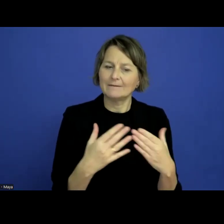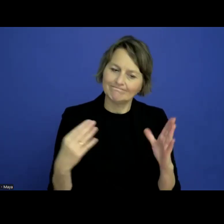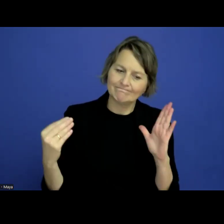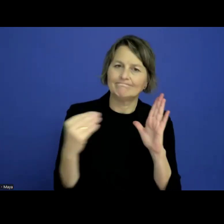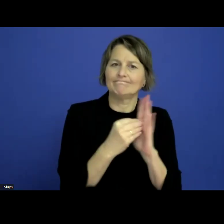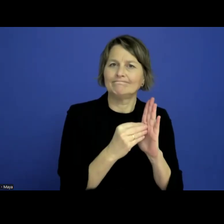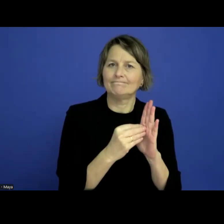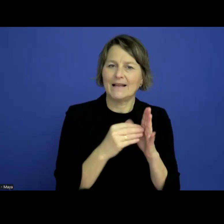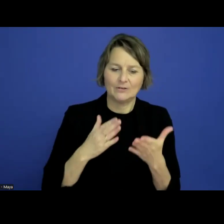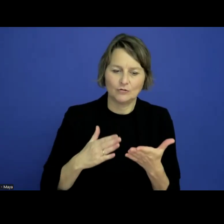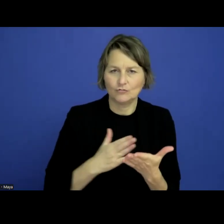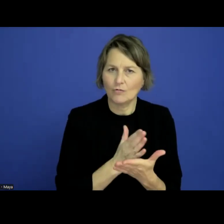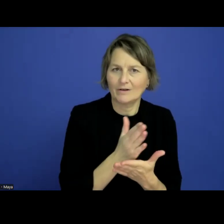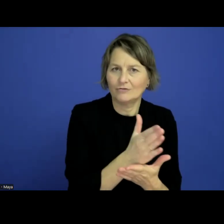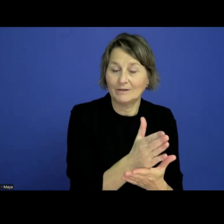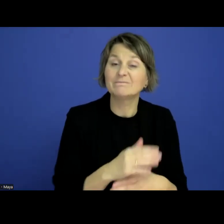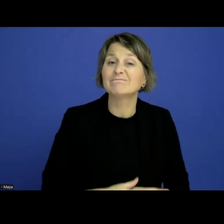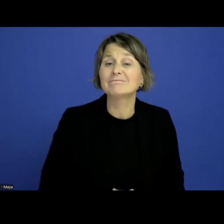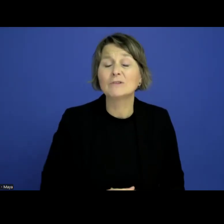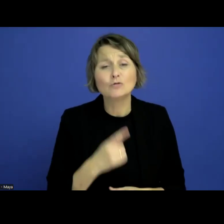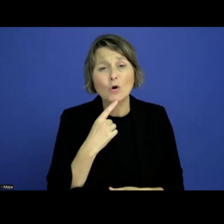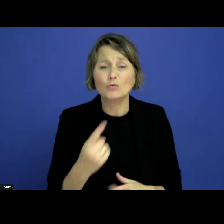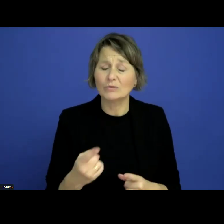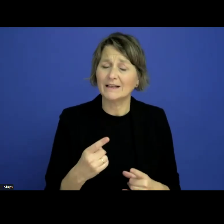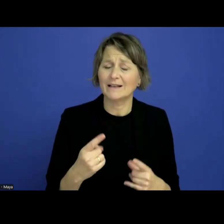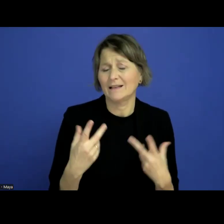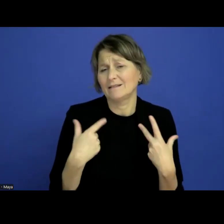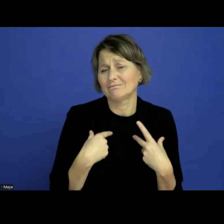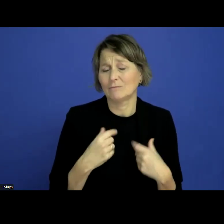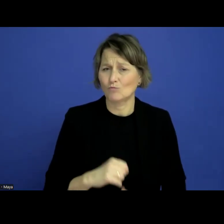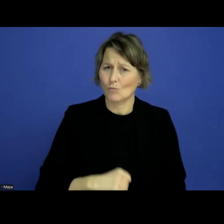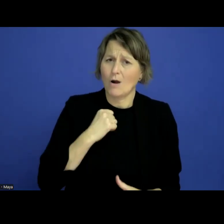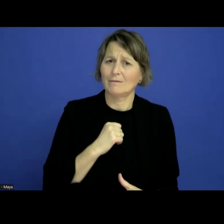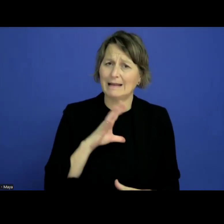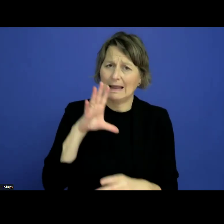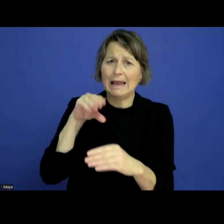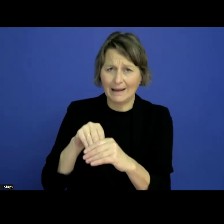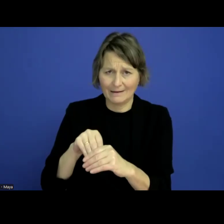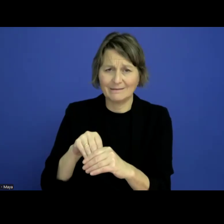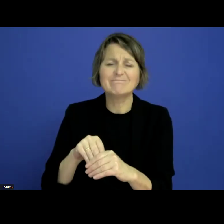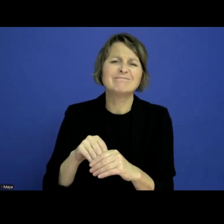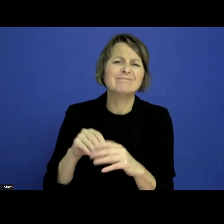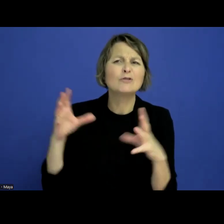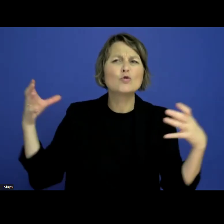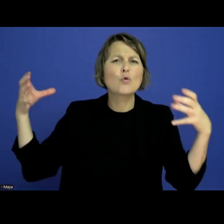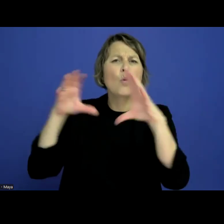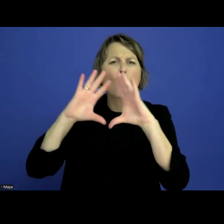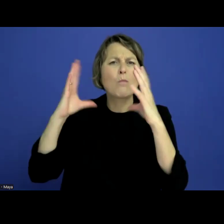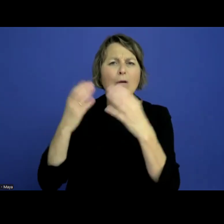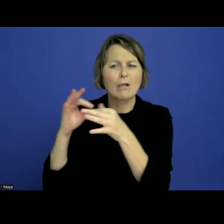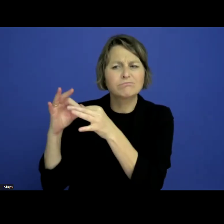to be part of global coalitions such as the Valuable 500 or the ILO, our focus is on measurable